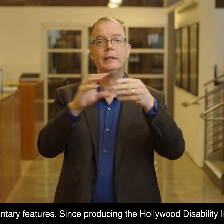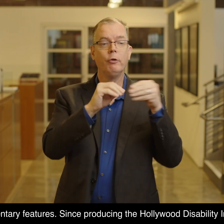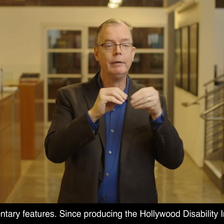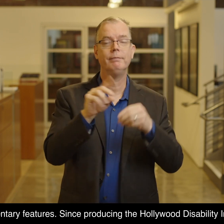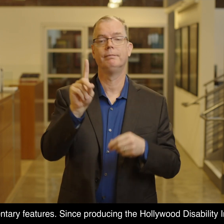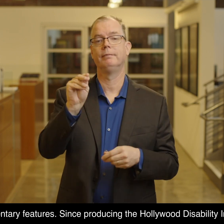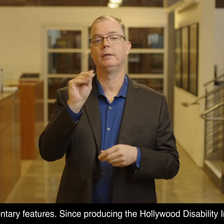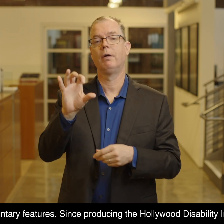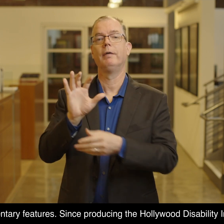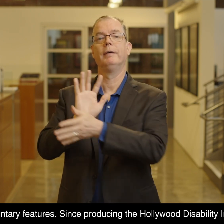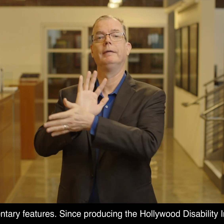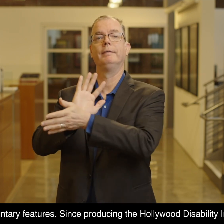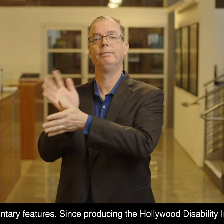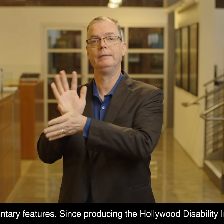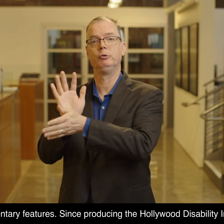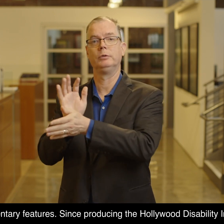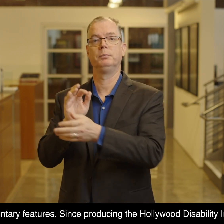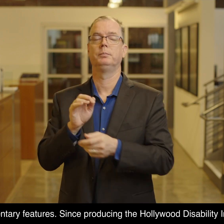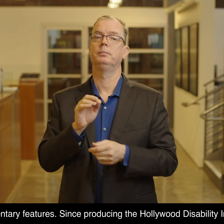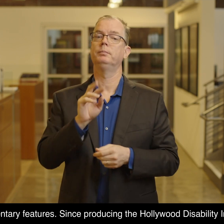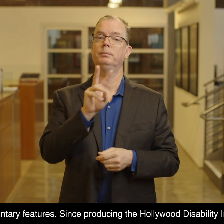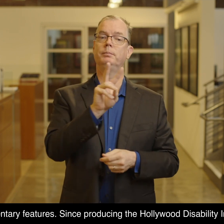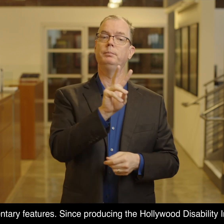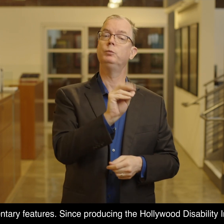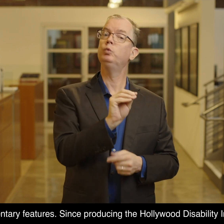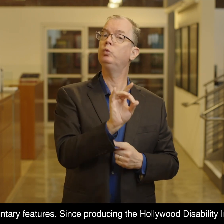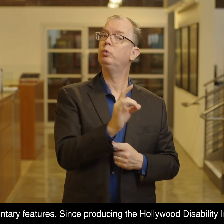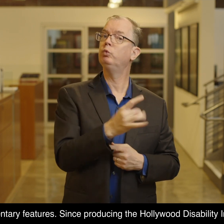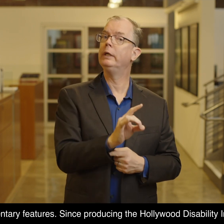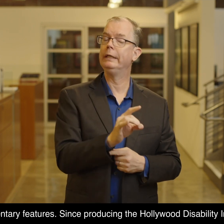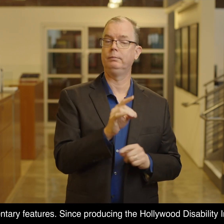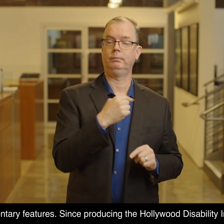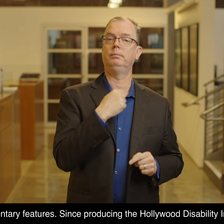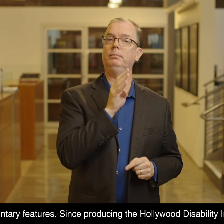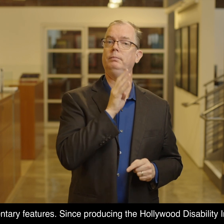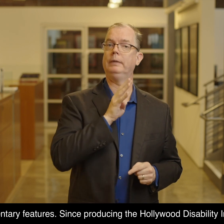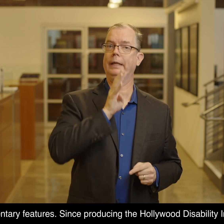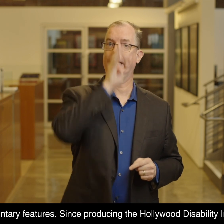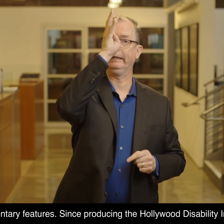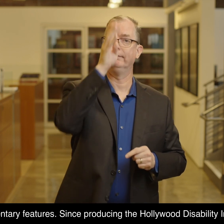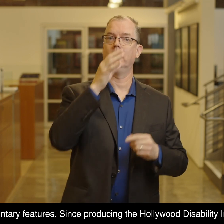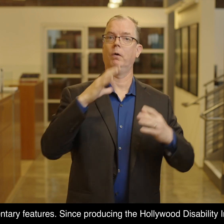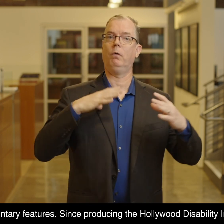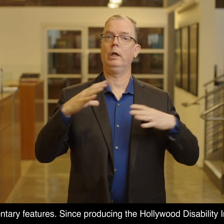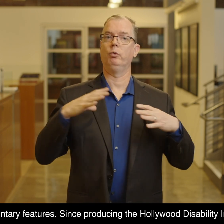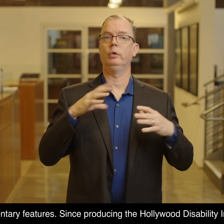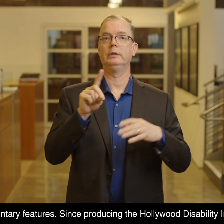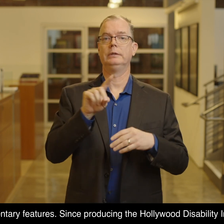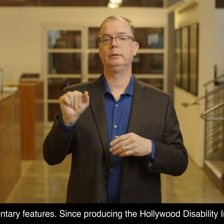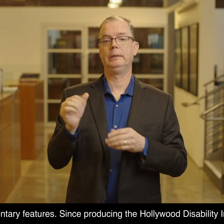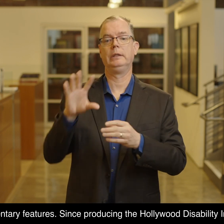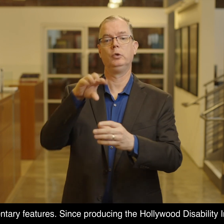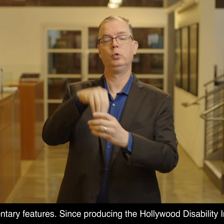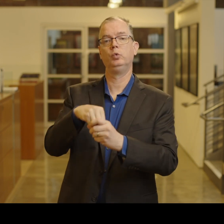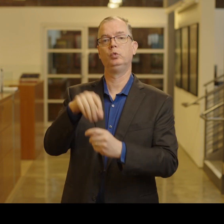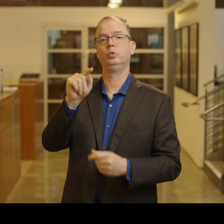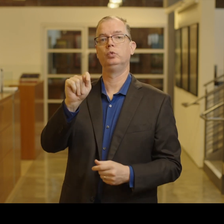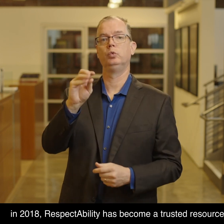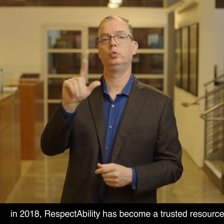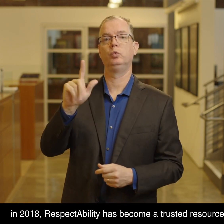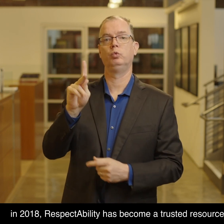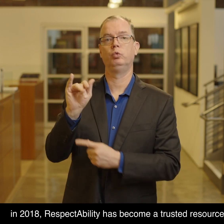and documentary features. Since producing the Hollywood Disability Inclusion